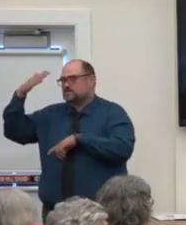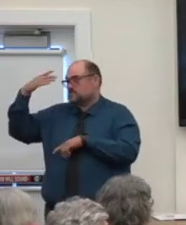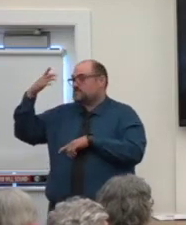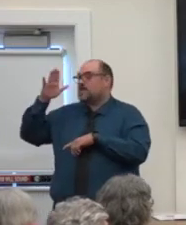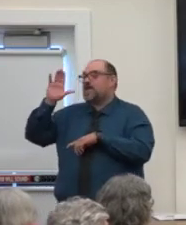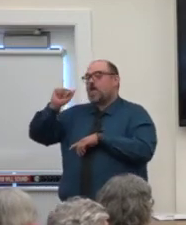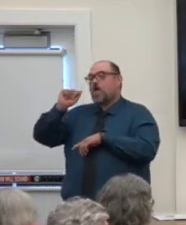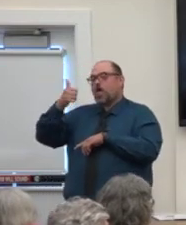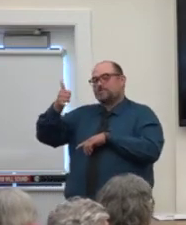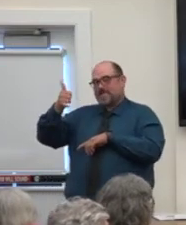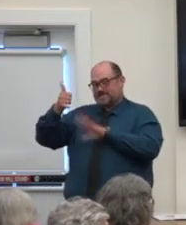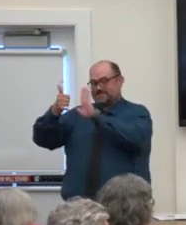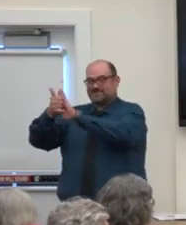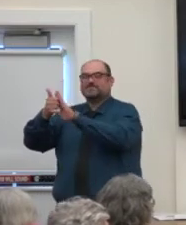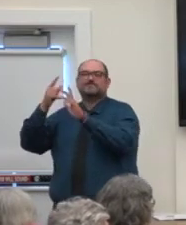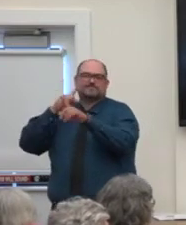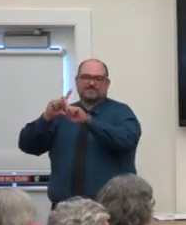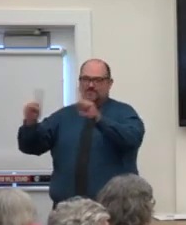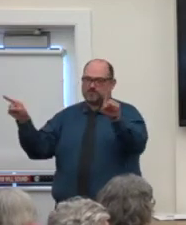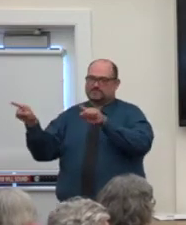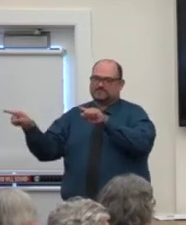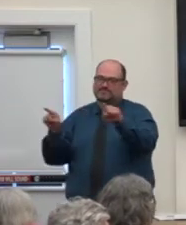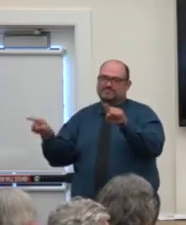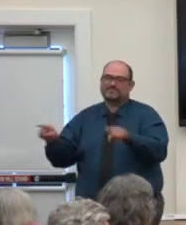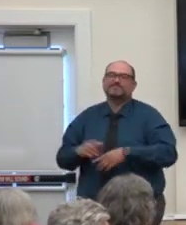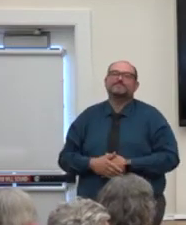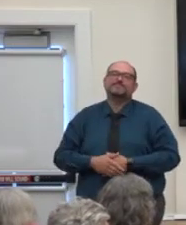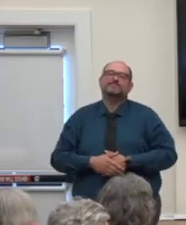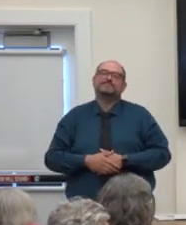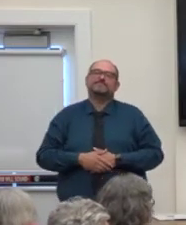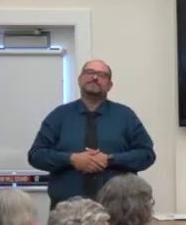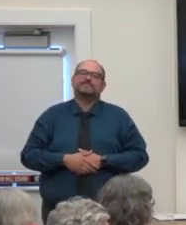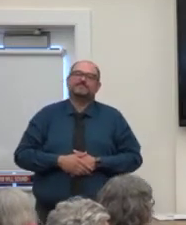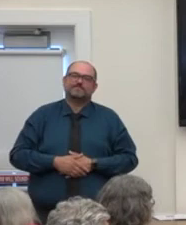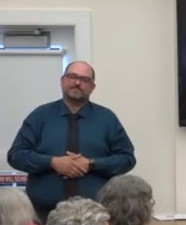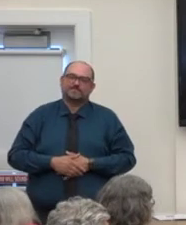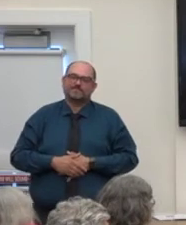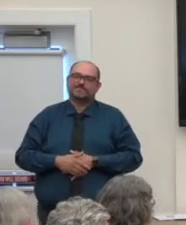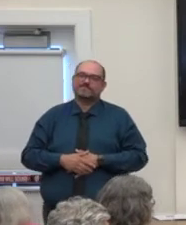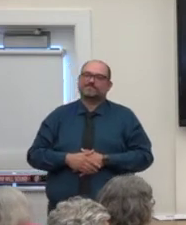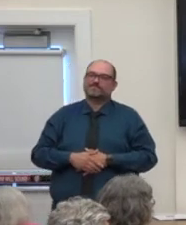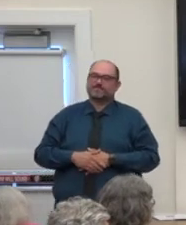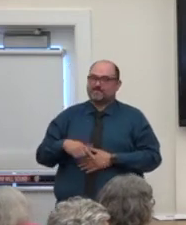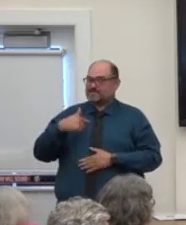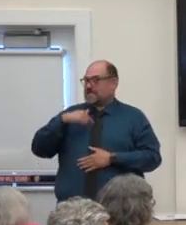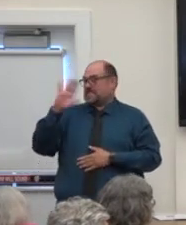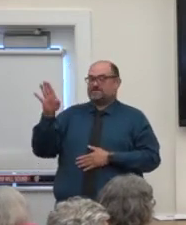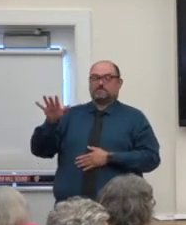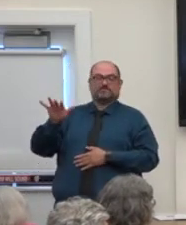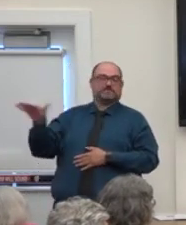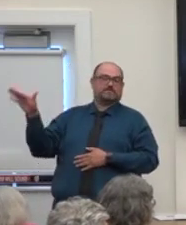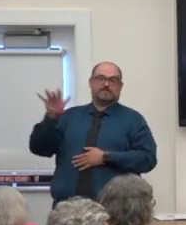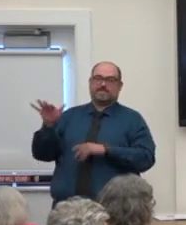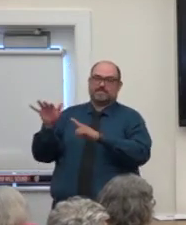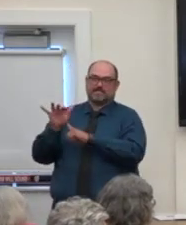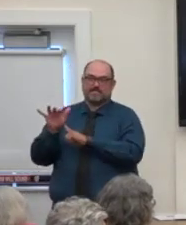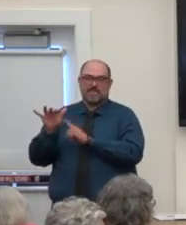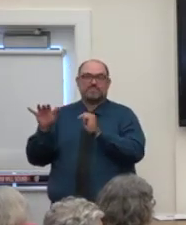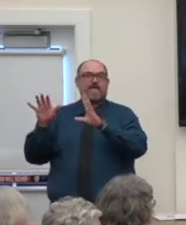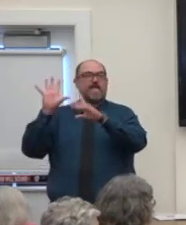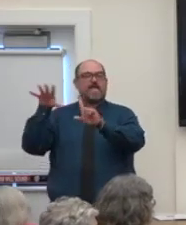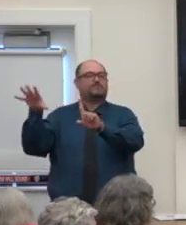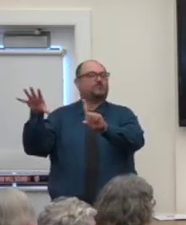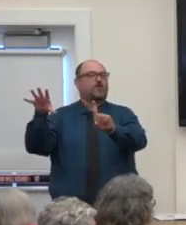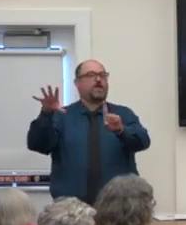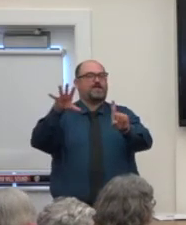We had several people who said to us that they never fingerspelled, and then during the context of our taping, we had very clear examples of